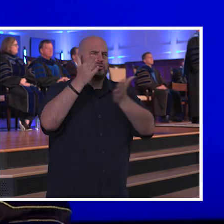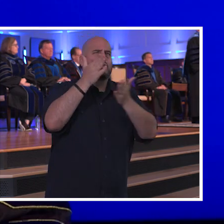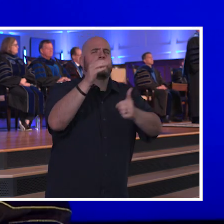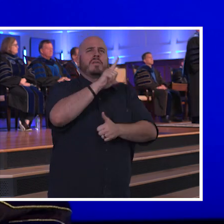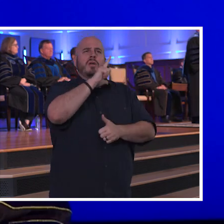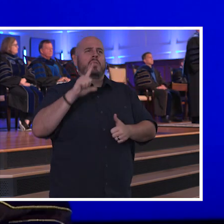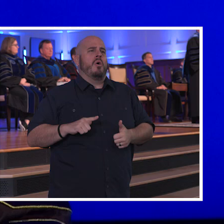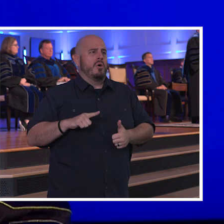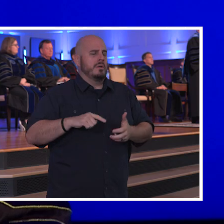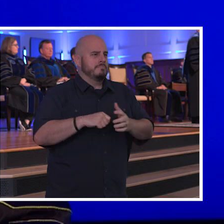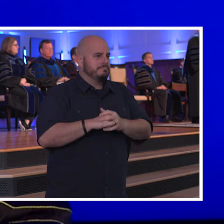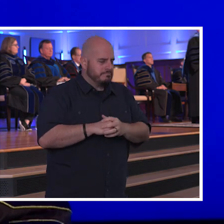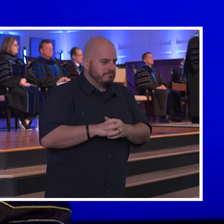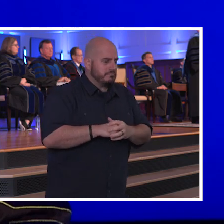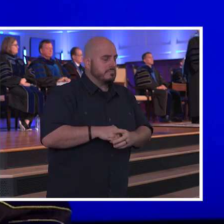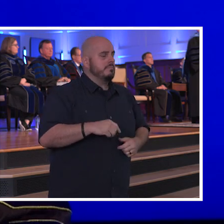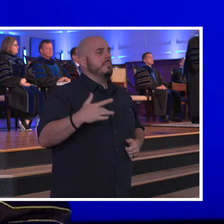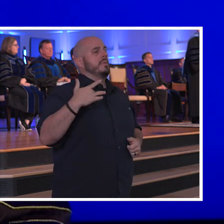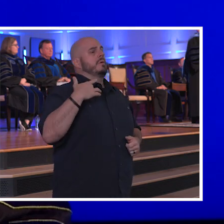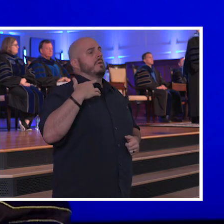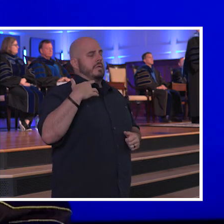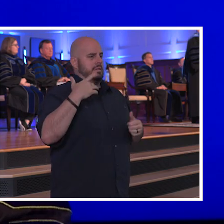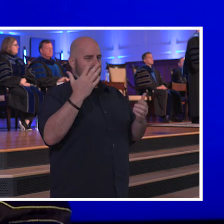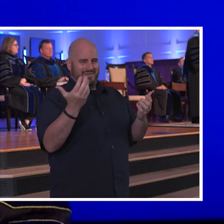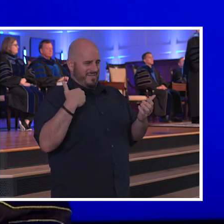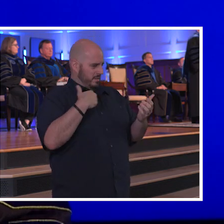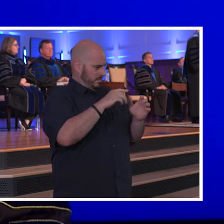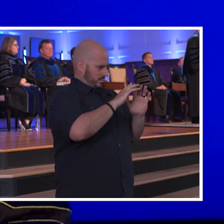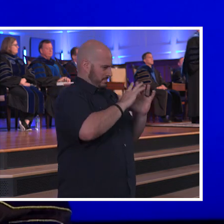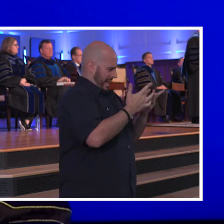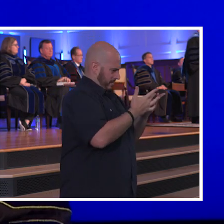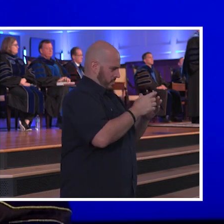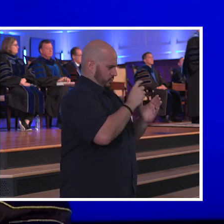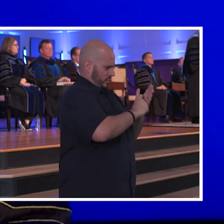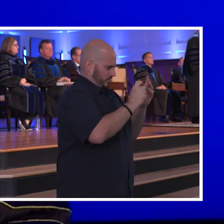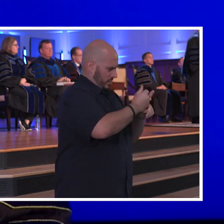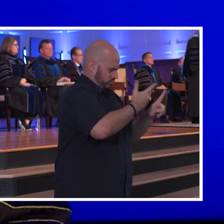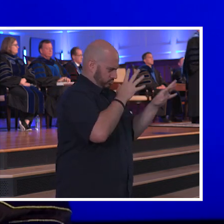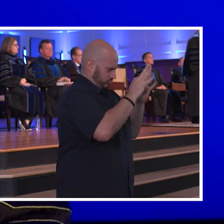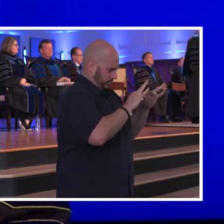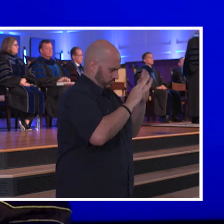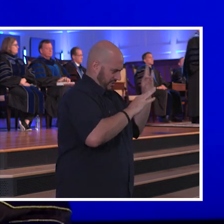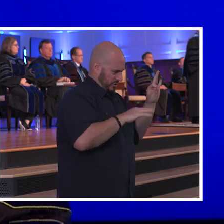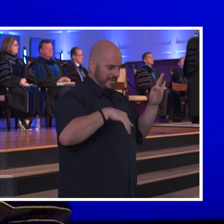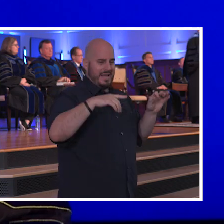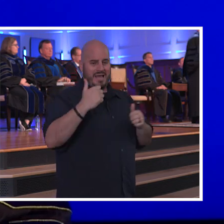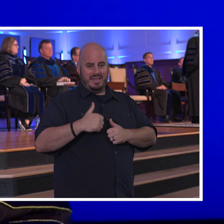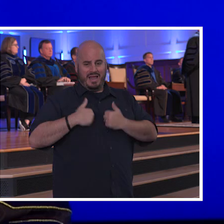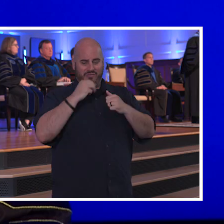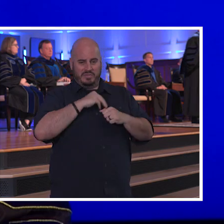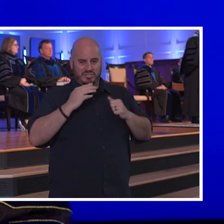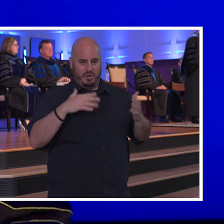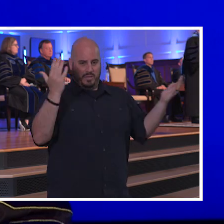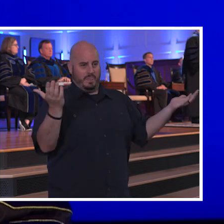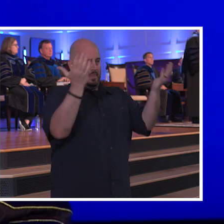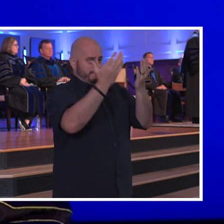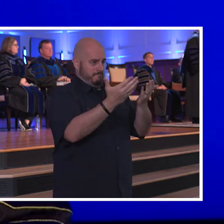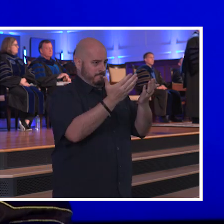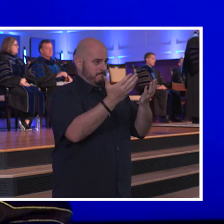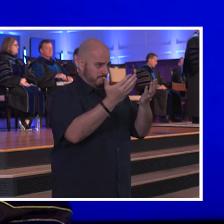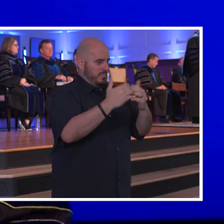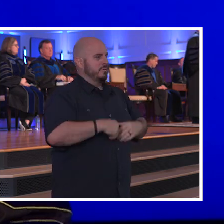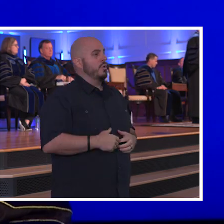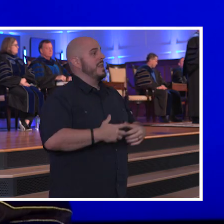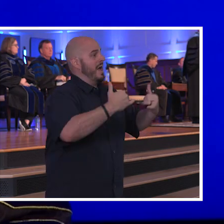my application and my illustrations all the way through. And so this morning, I want you to take your Bible and join me in the book